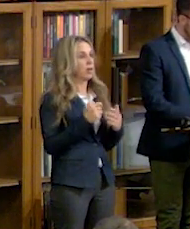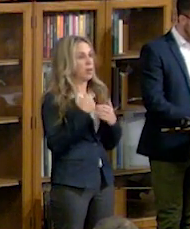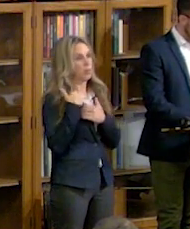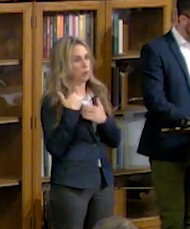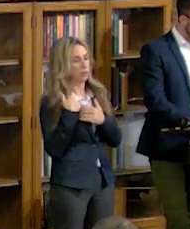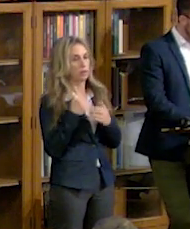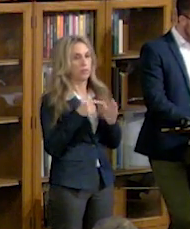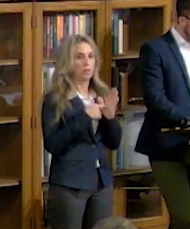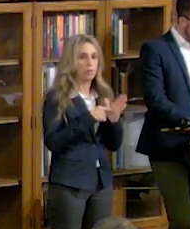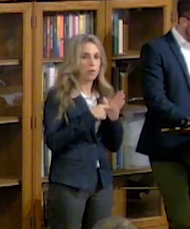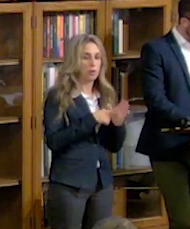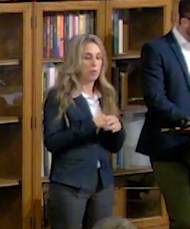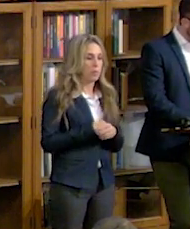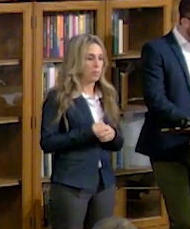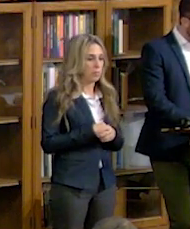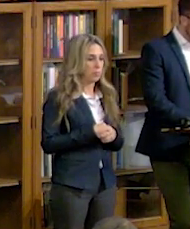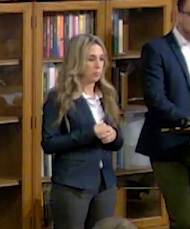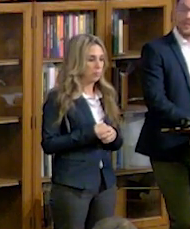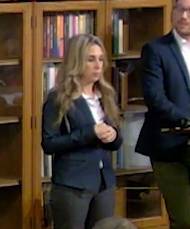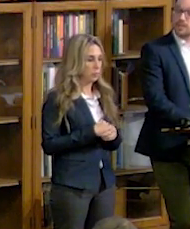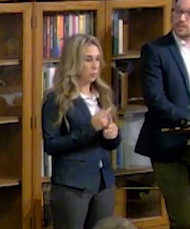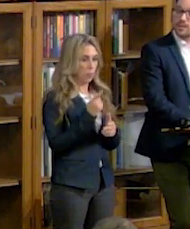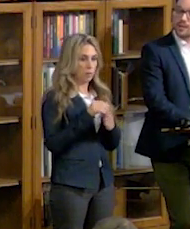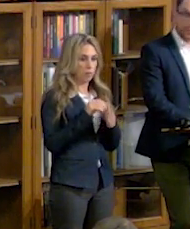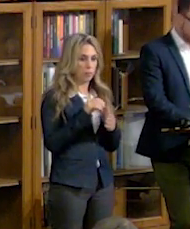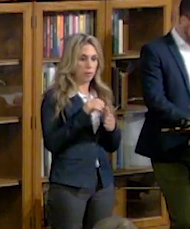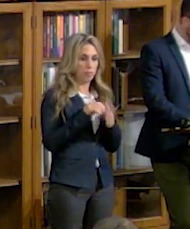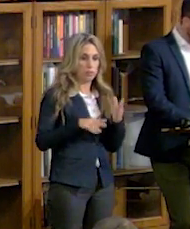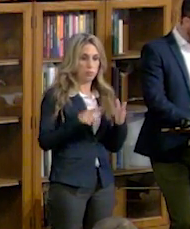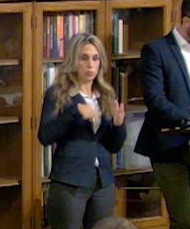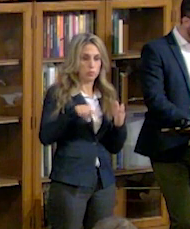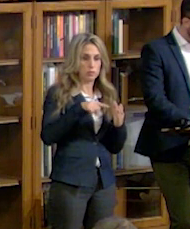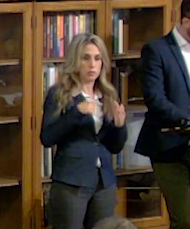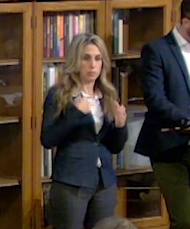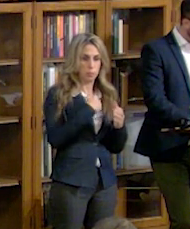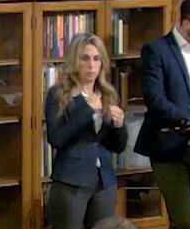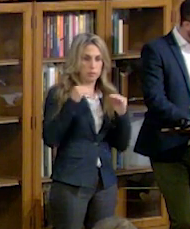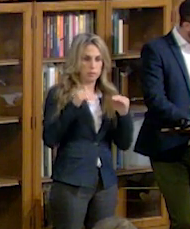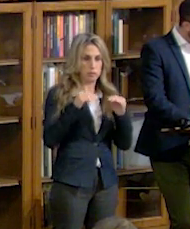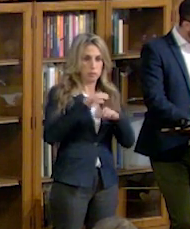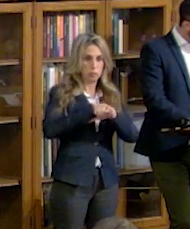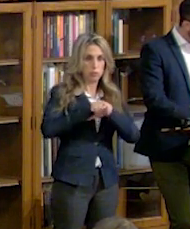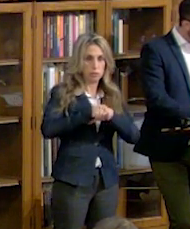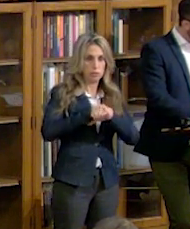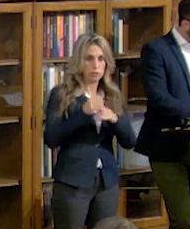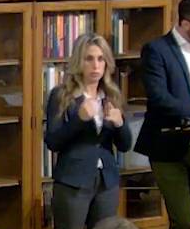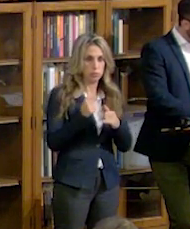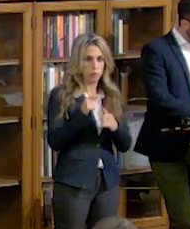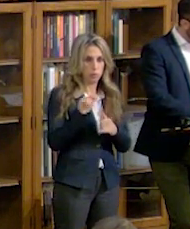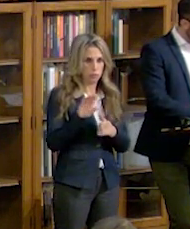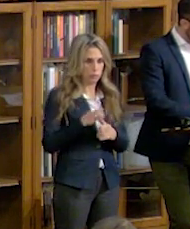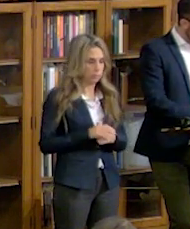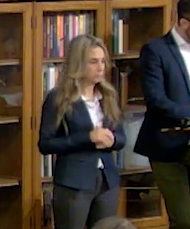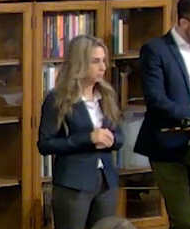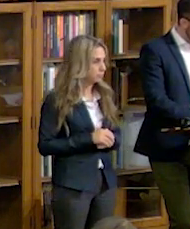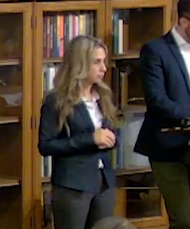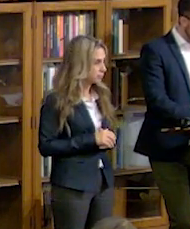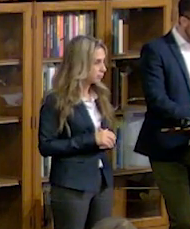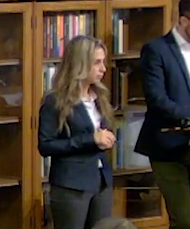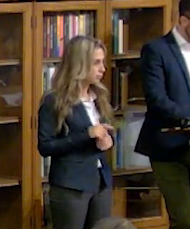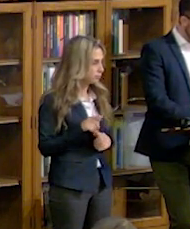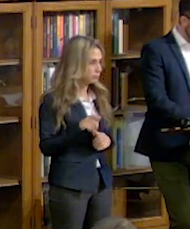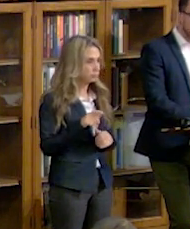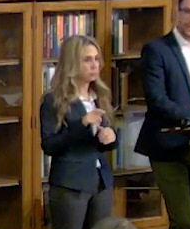representation what of the students we teach in Britain today in a reversal of The Stereotype held by